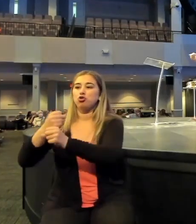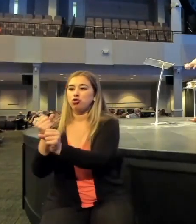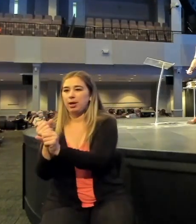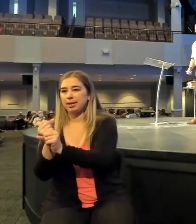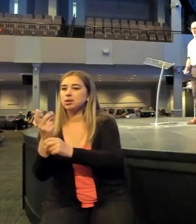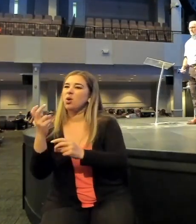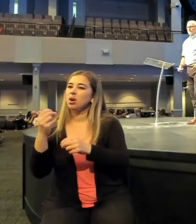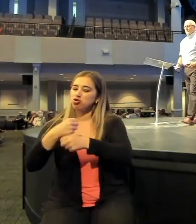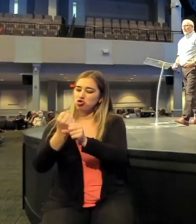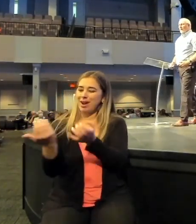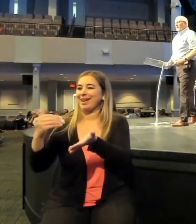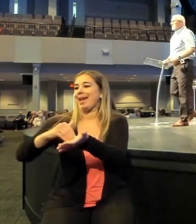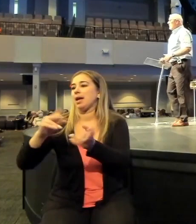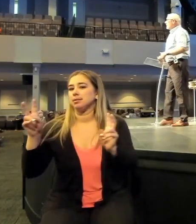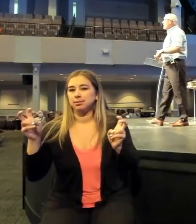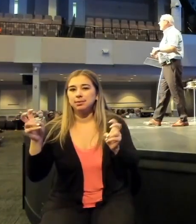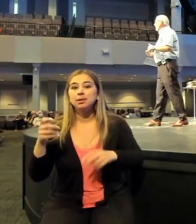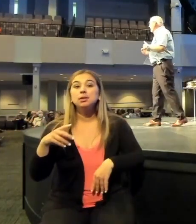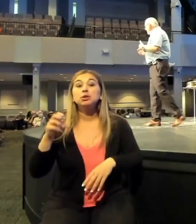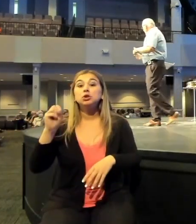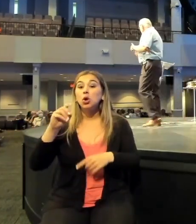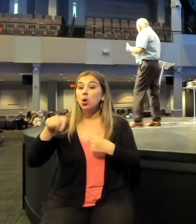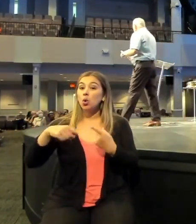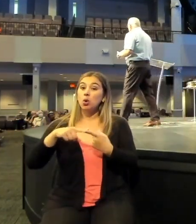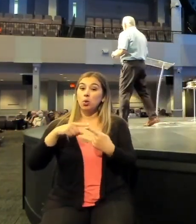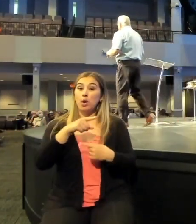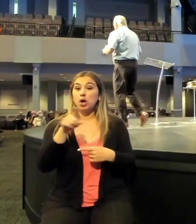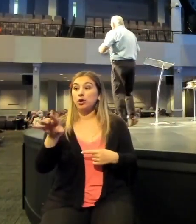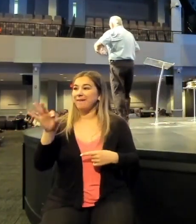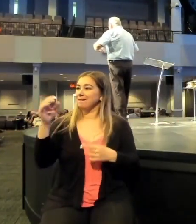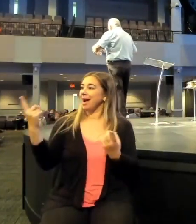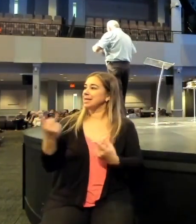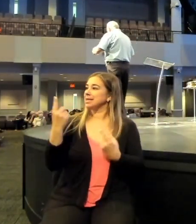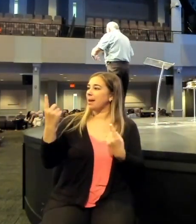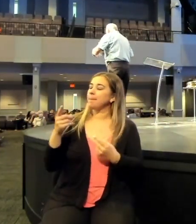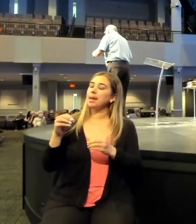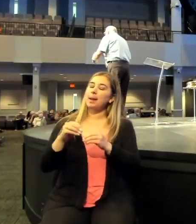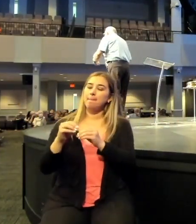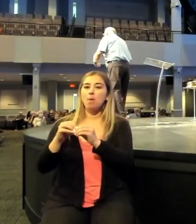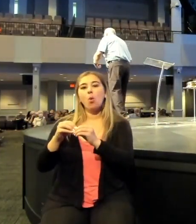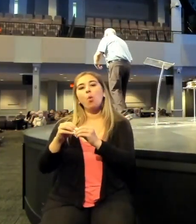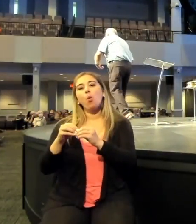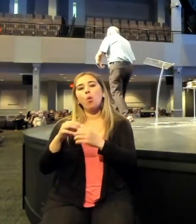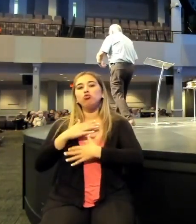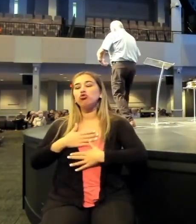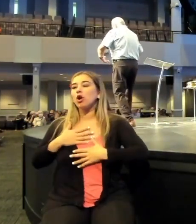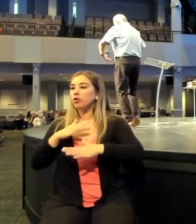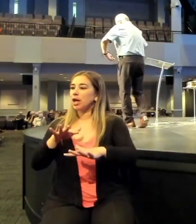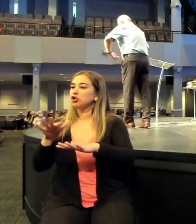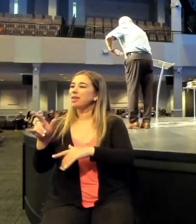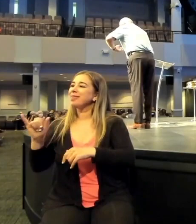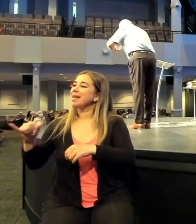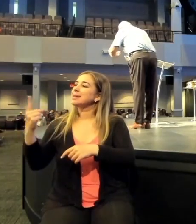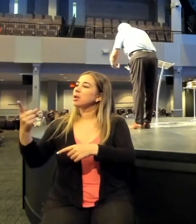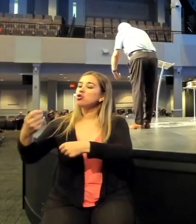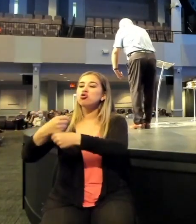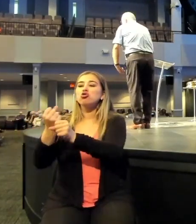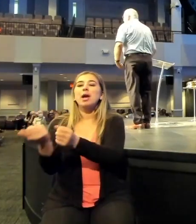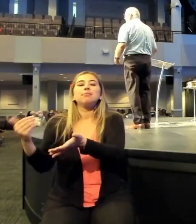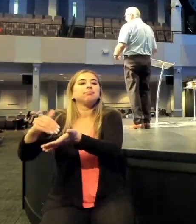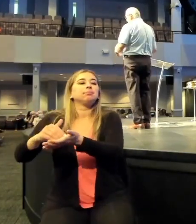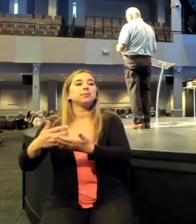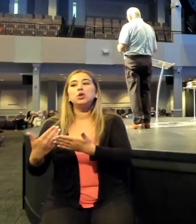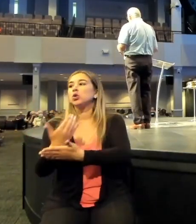create, again. Okay. So when you find something that is recreational for you, it's something that creates